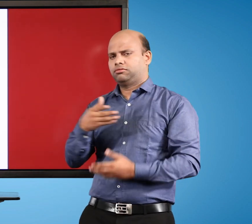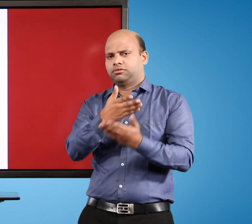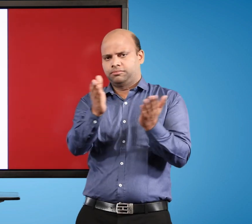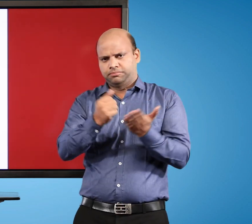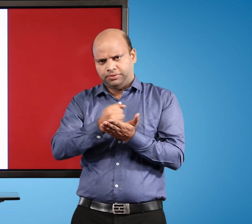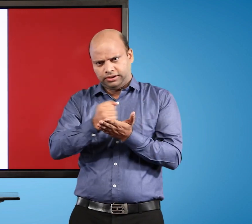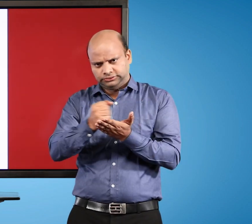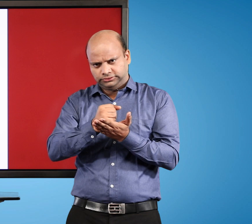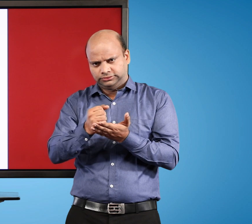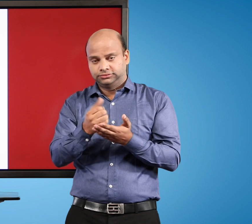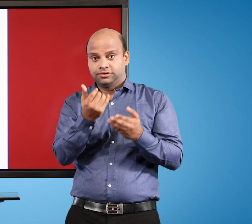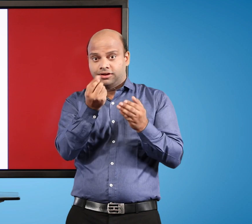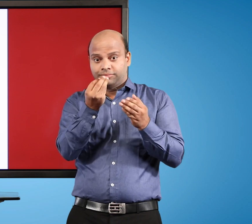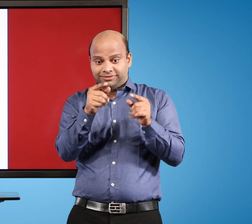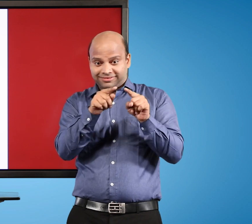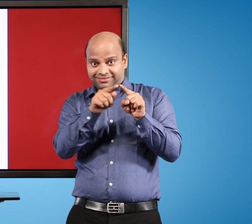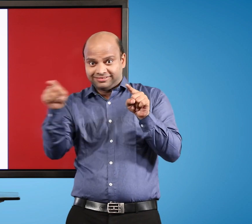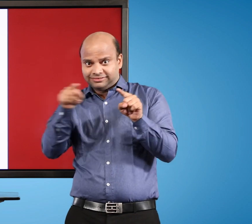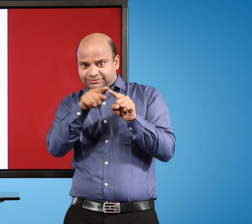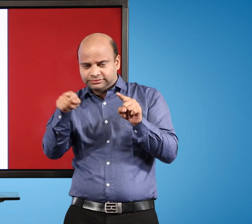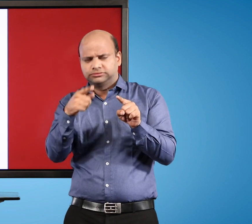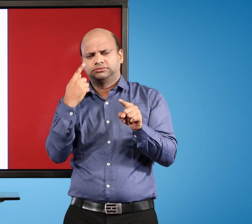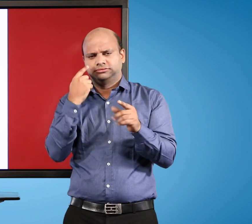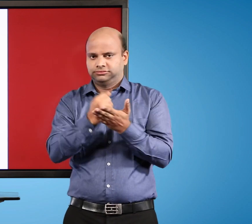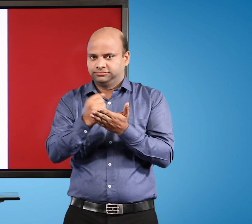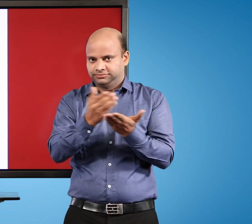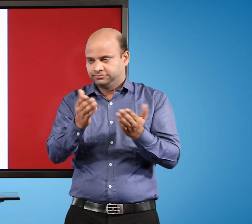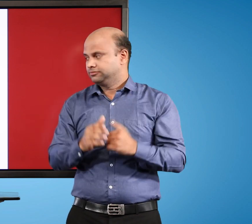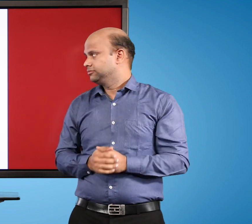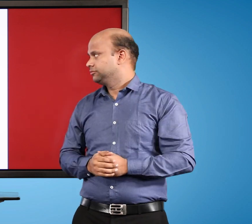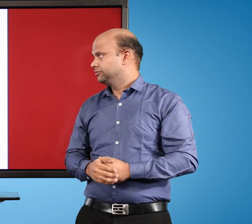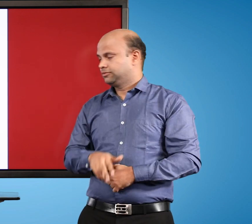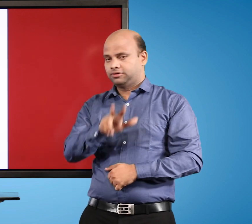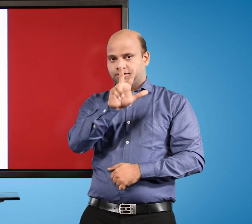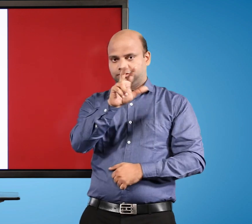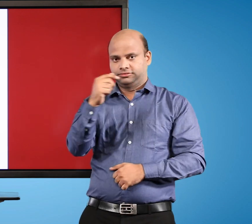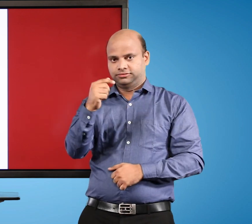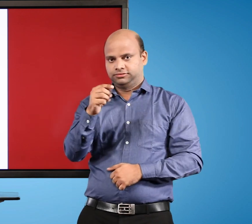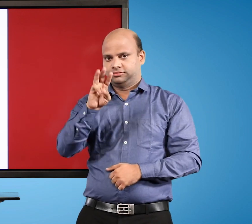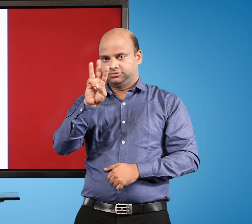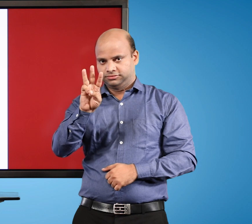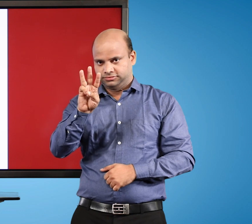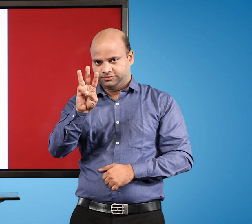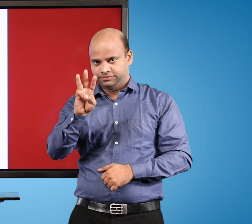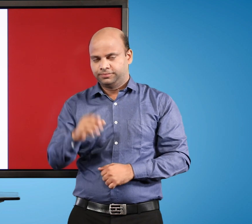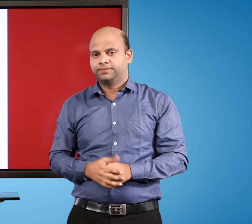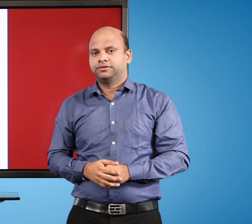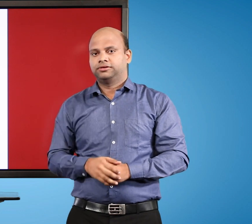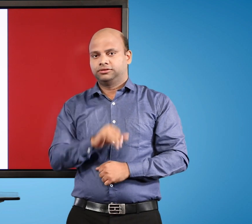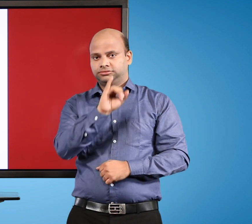On the number line, we have the jumps shown with the help of arrows. Try these. Find 8 minus 3,